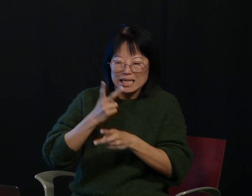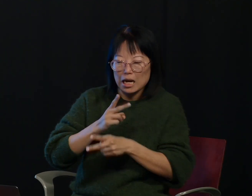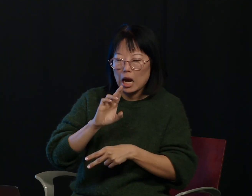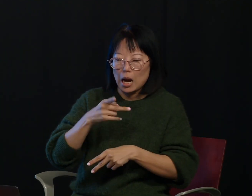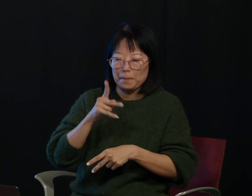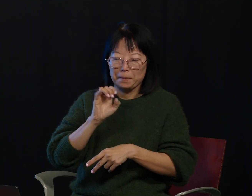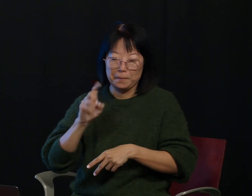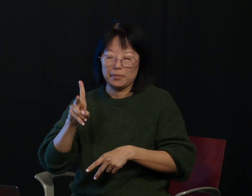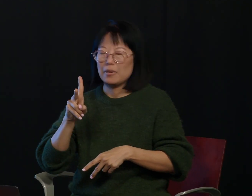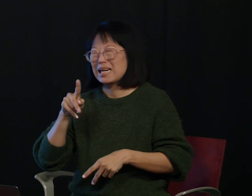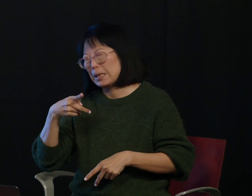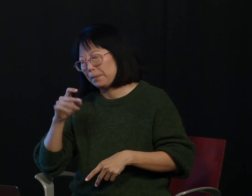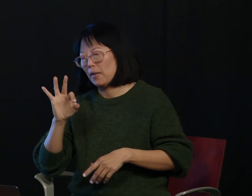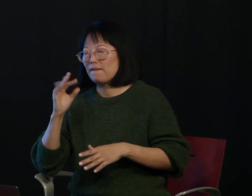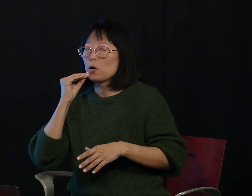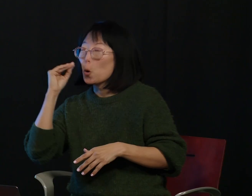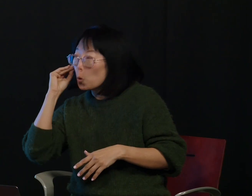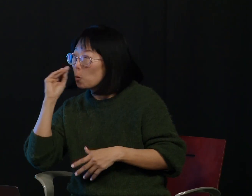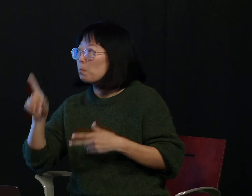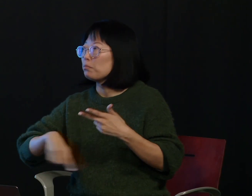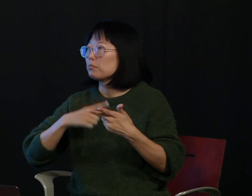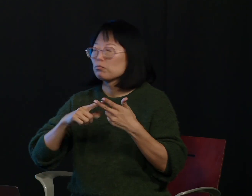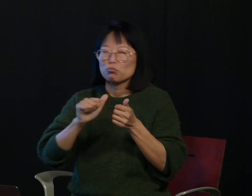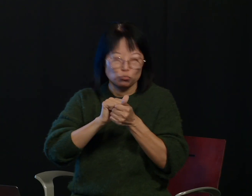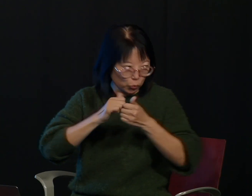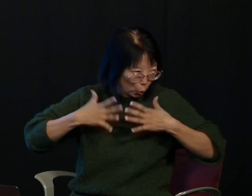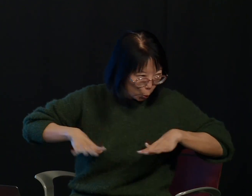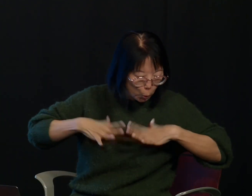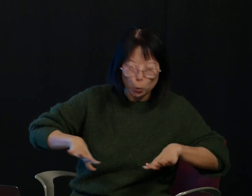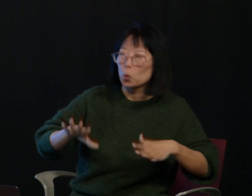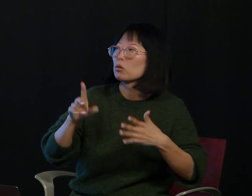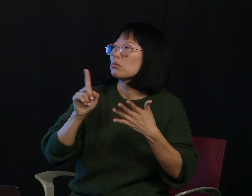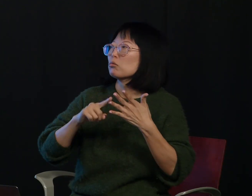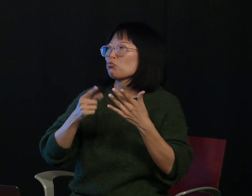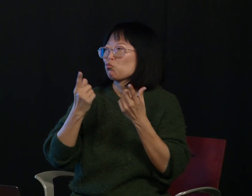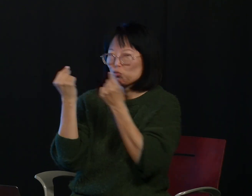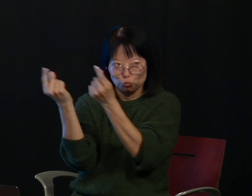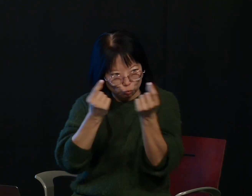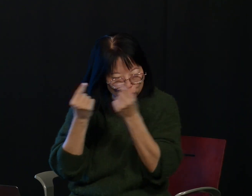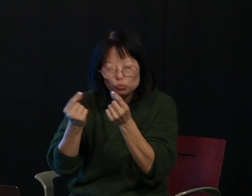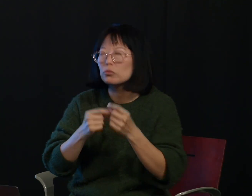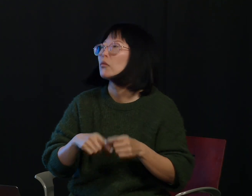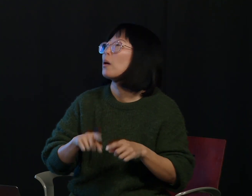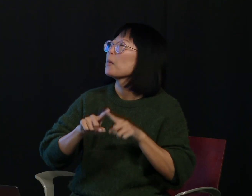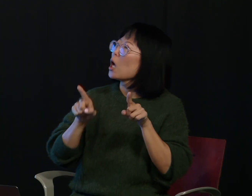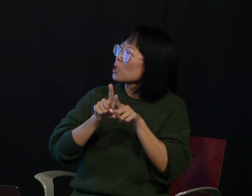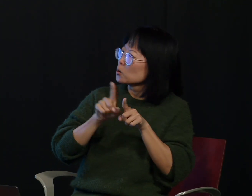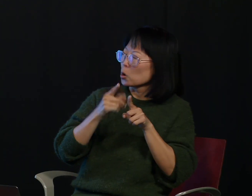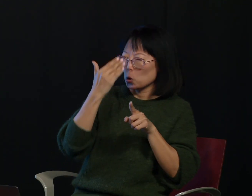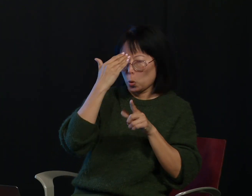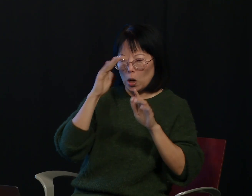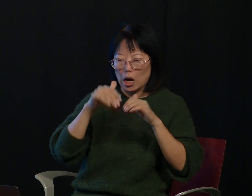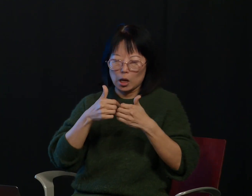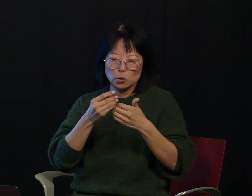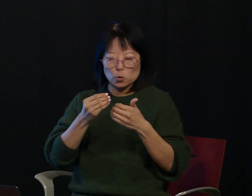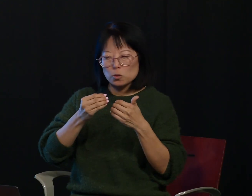maintain an upkeep of the home. They know how to wash clothes. They know how to do errands and do things around the